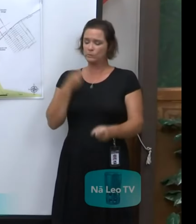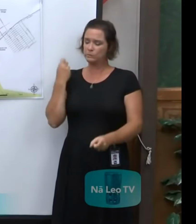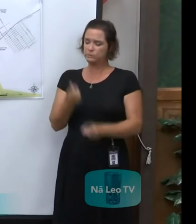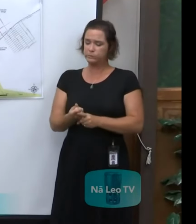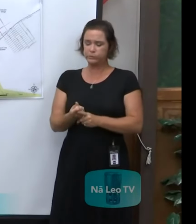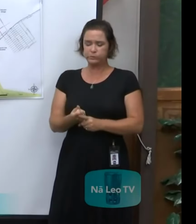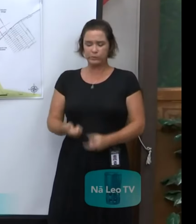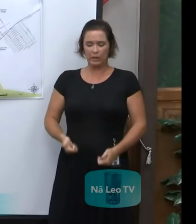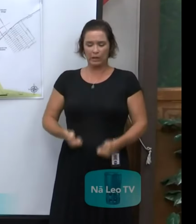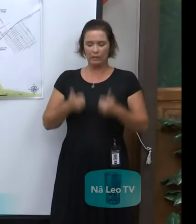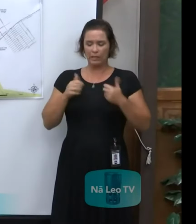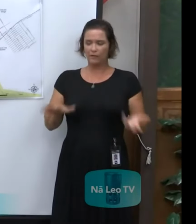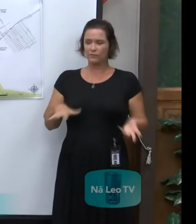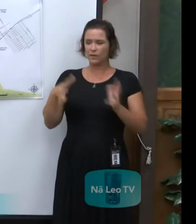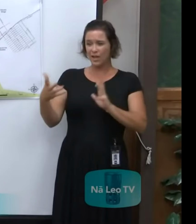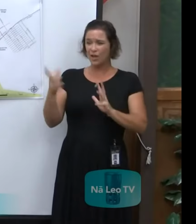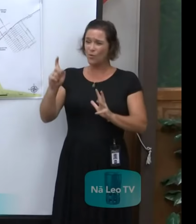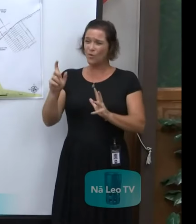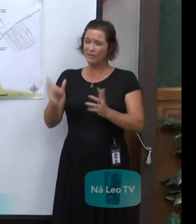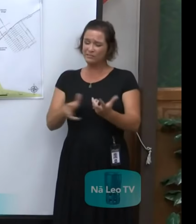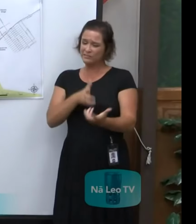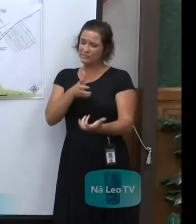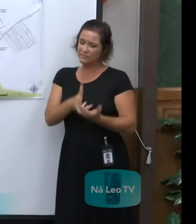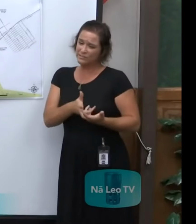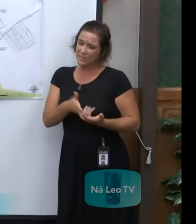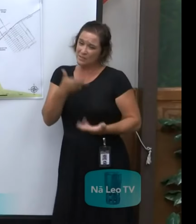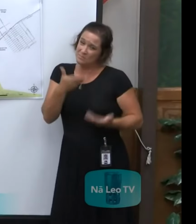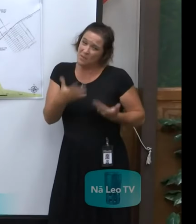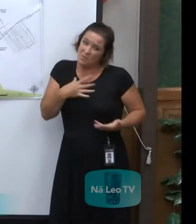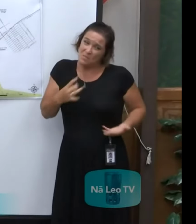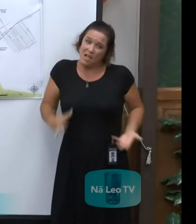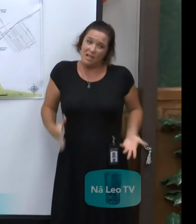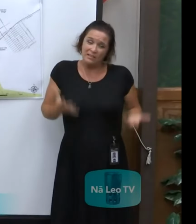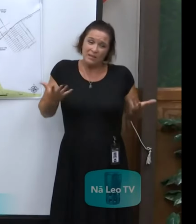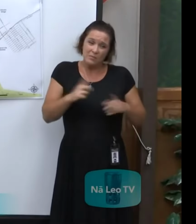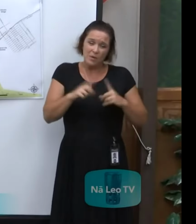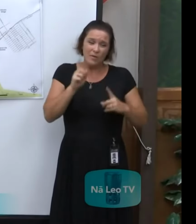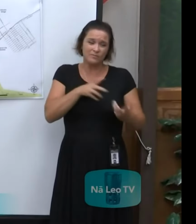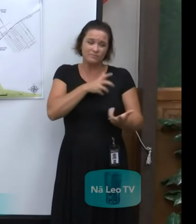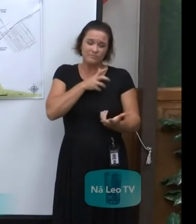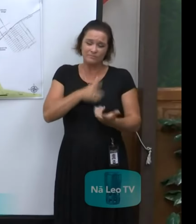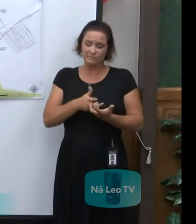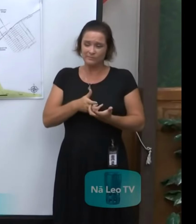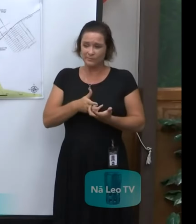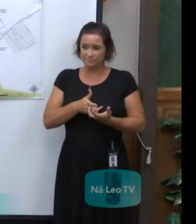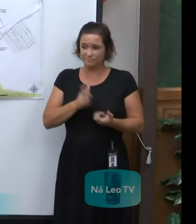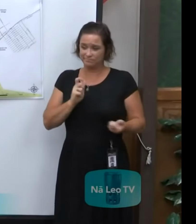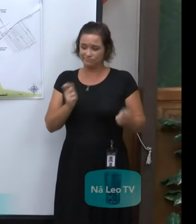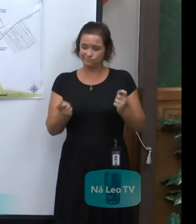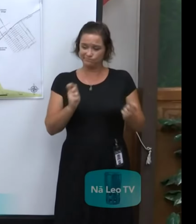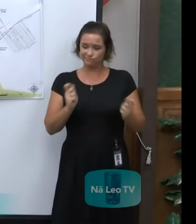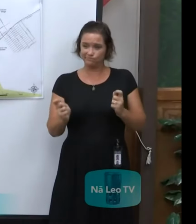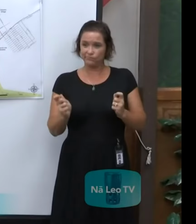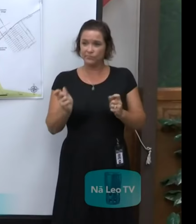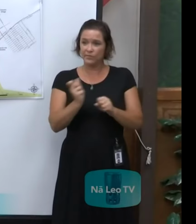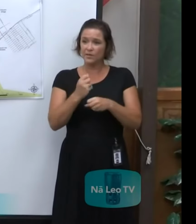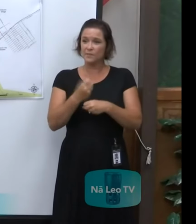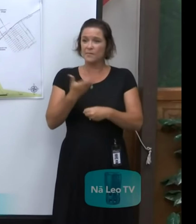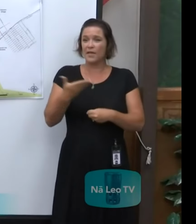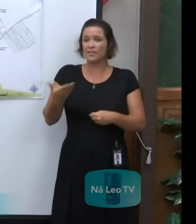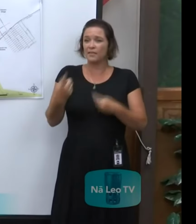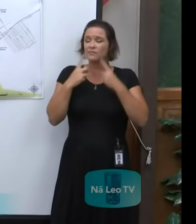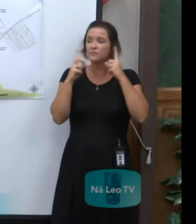So we all got to adjust. Whether you like it or not, you know, we got to adjust to make things still viable